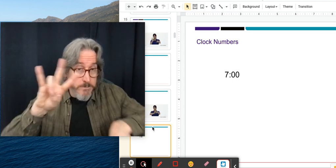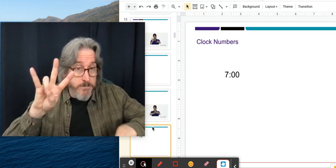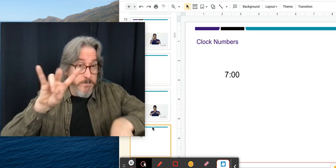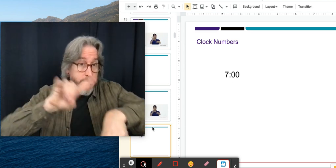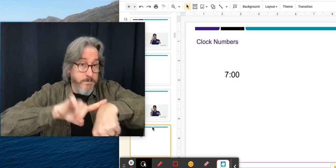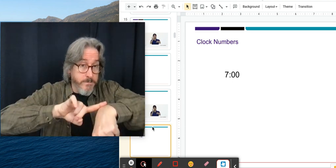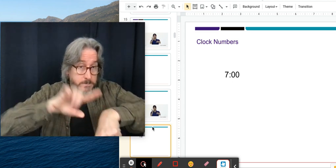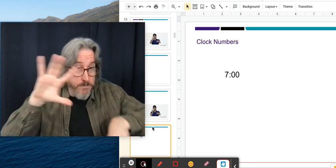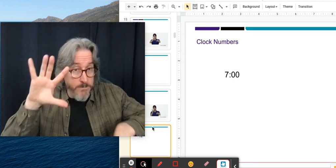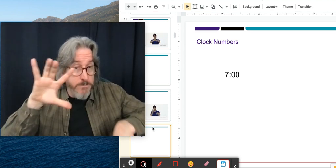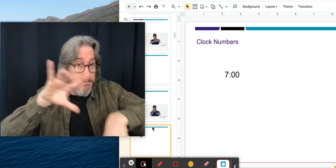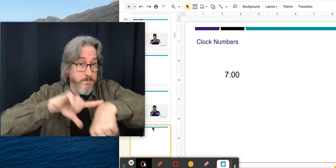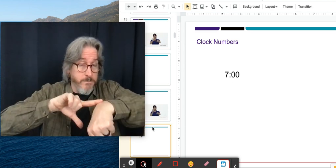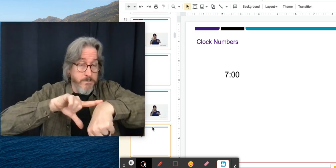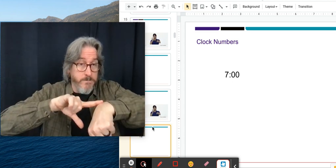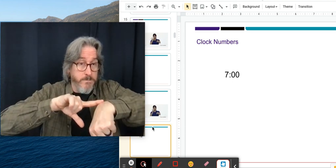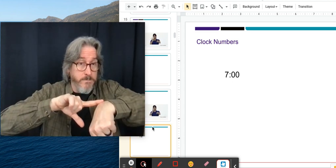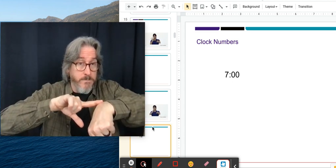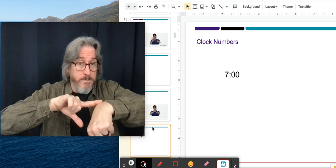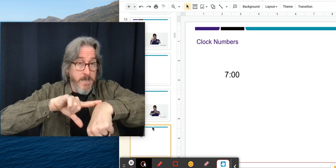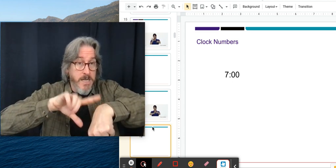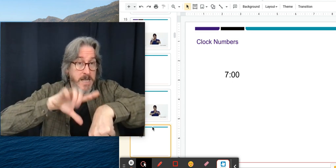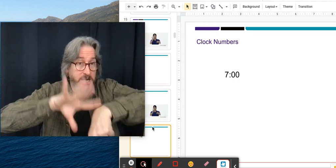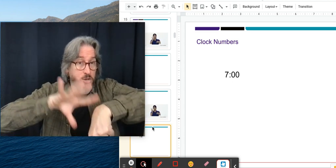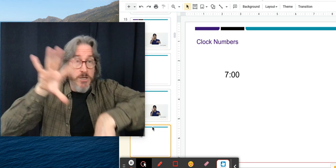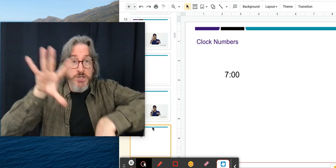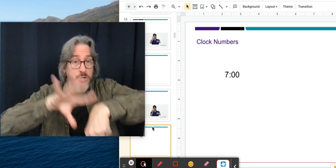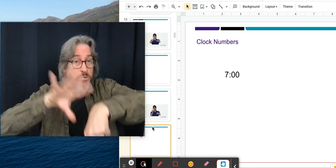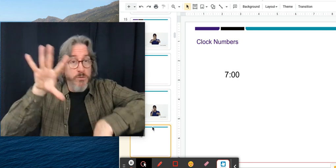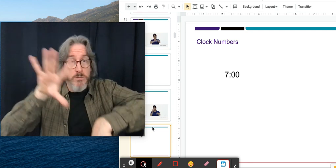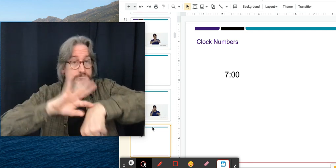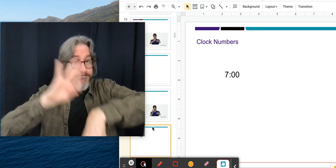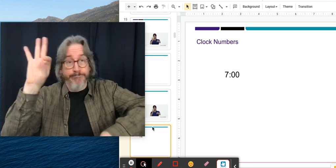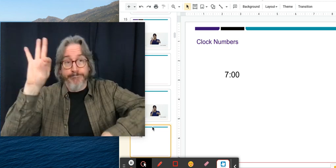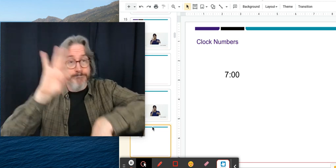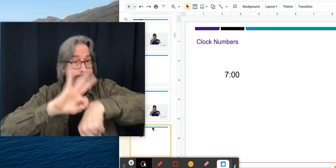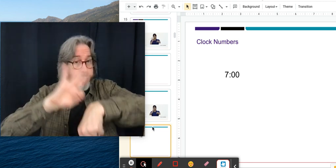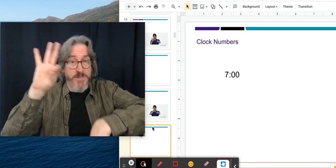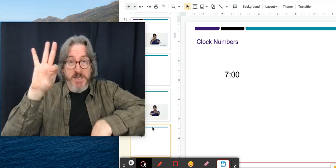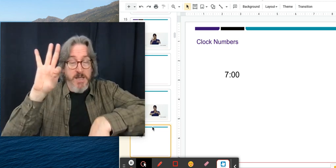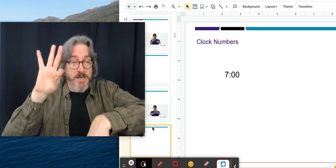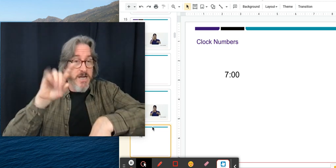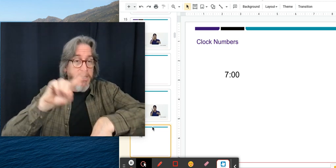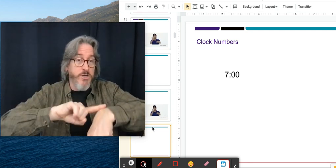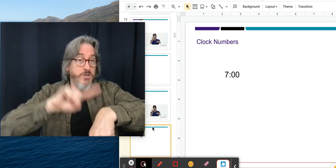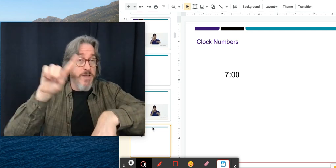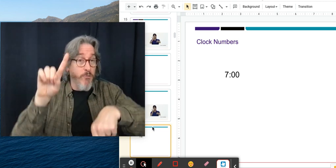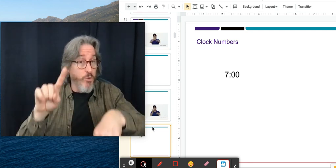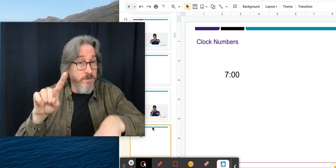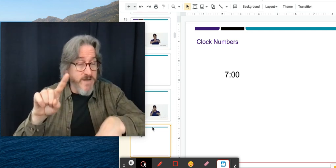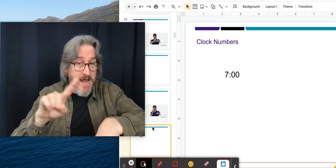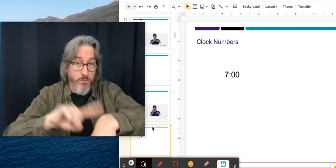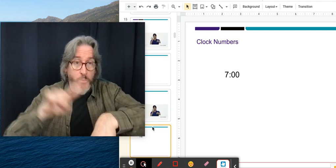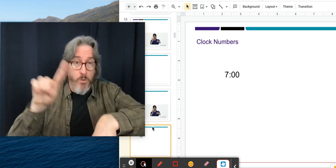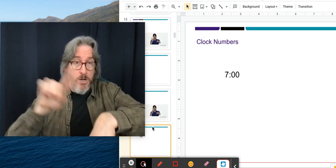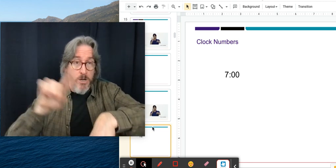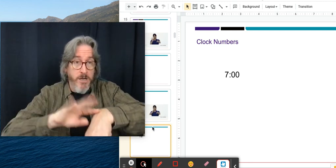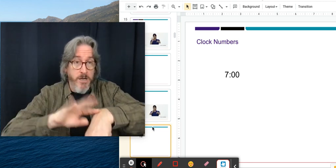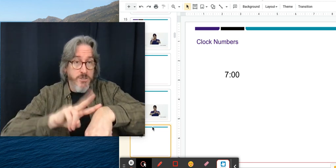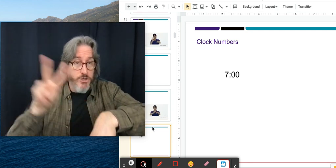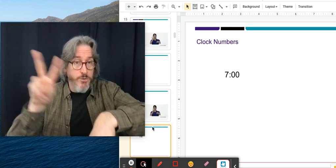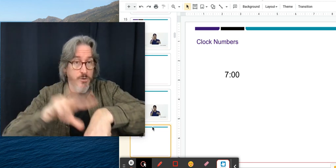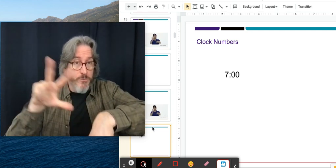And you can do you can do that rule of 9 where